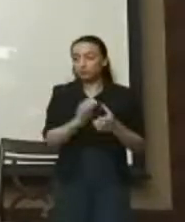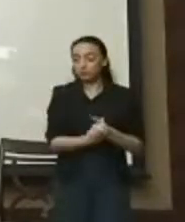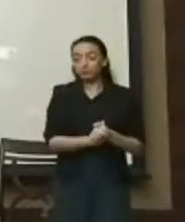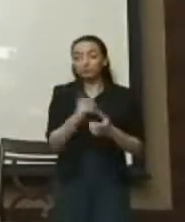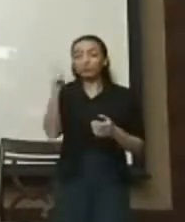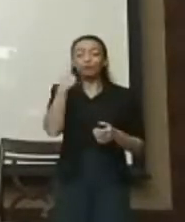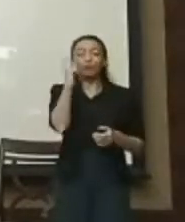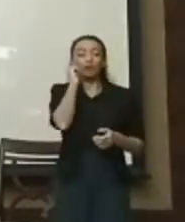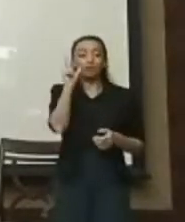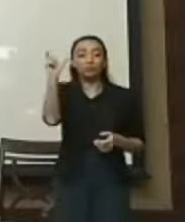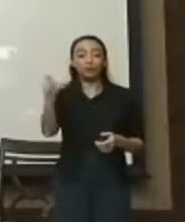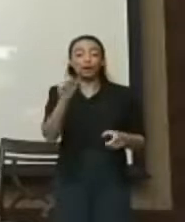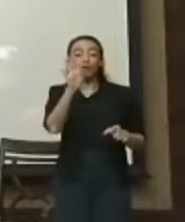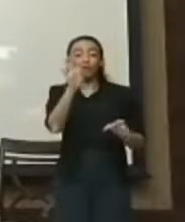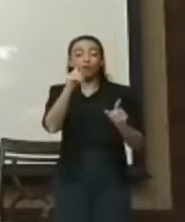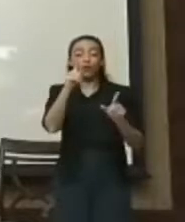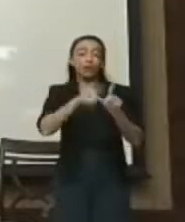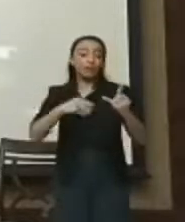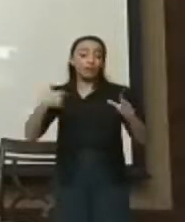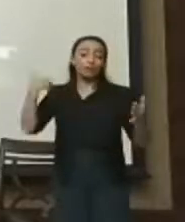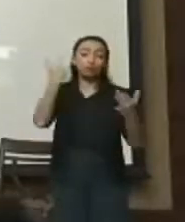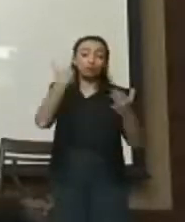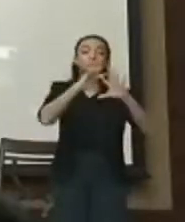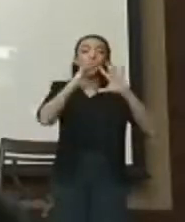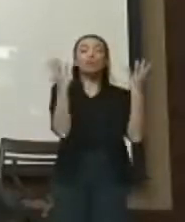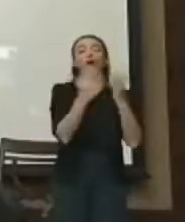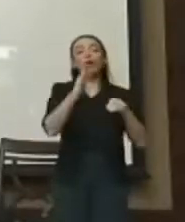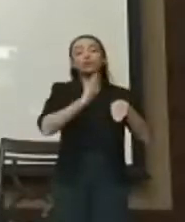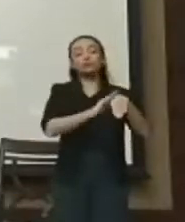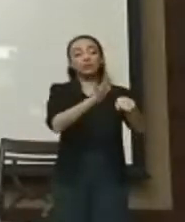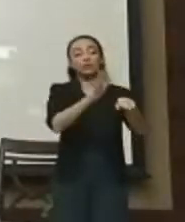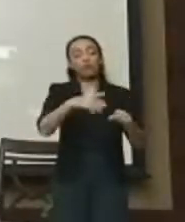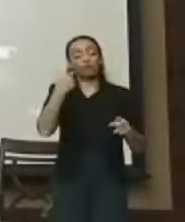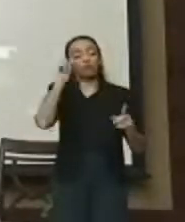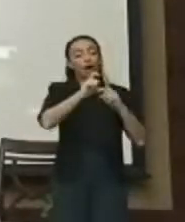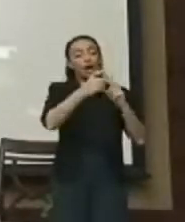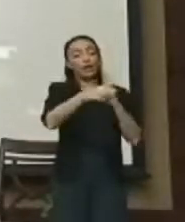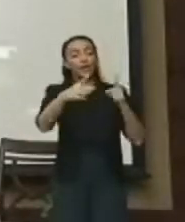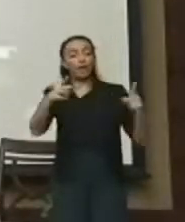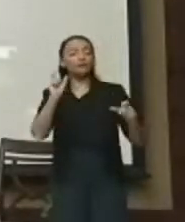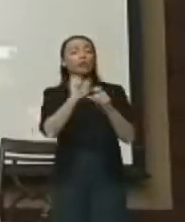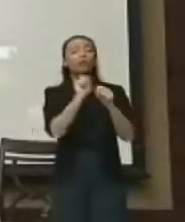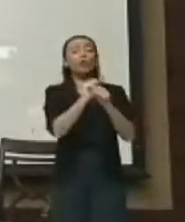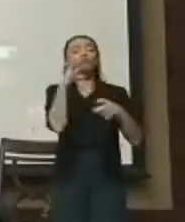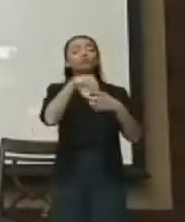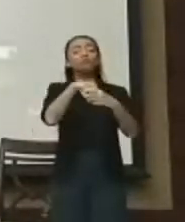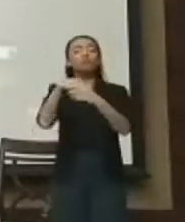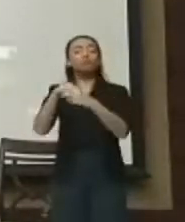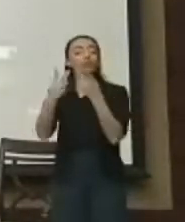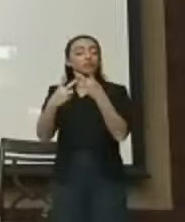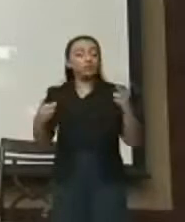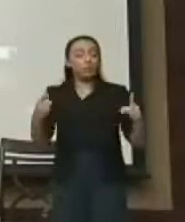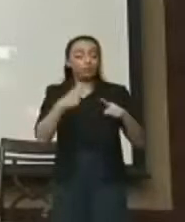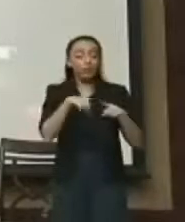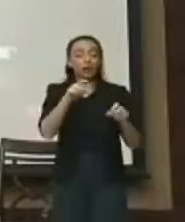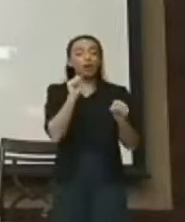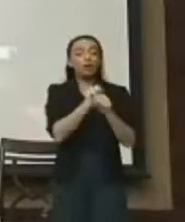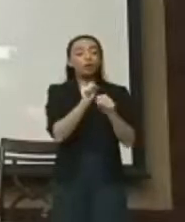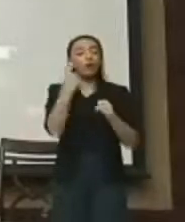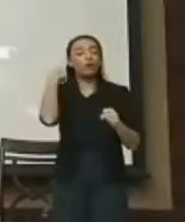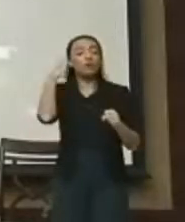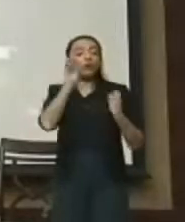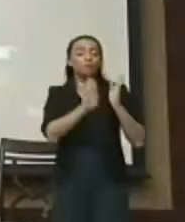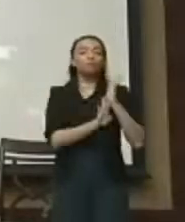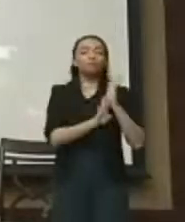has more than 40 years of global experience across diverse industries and has an established track record of scaling